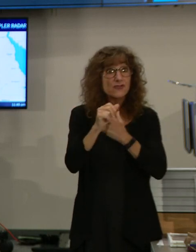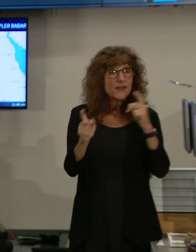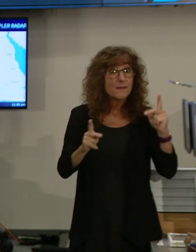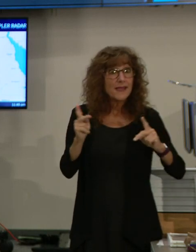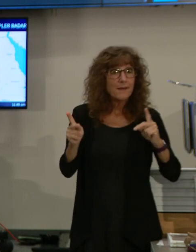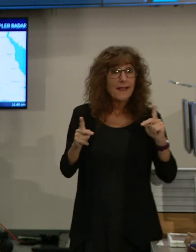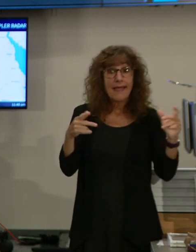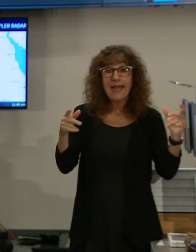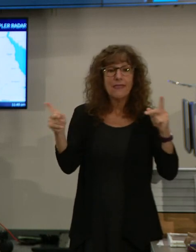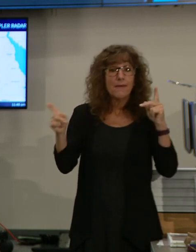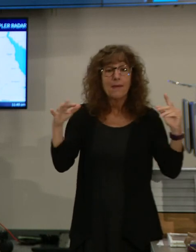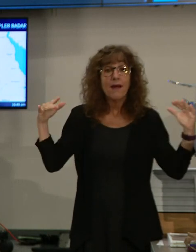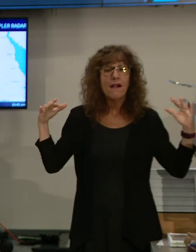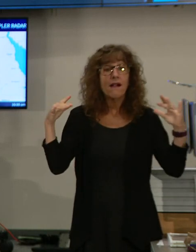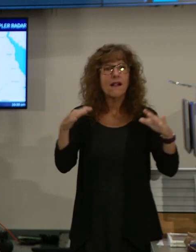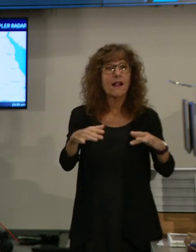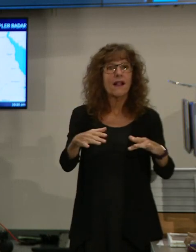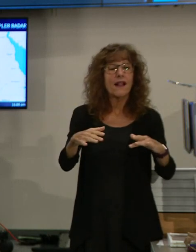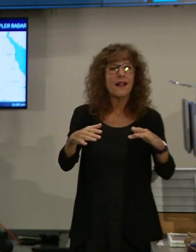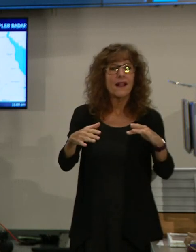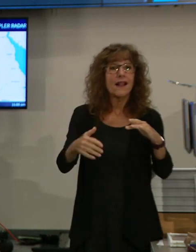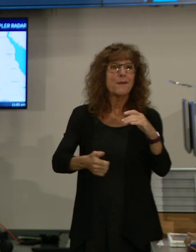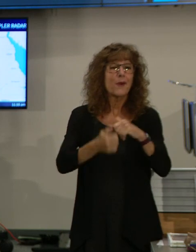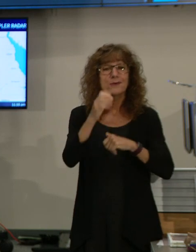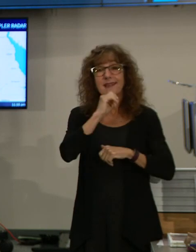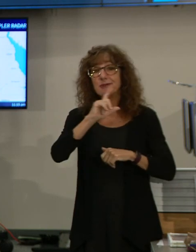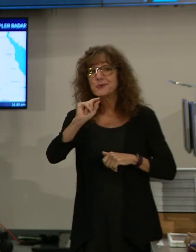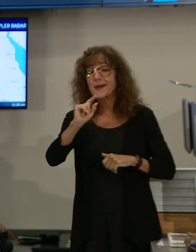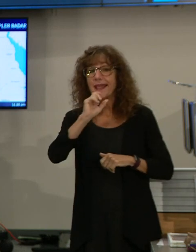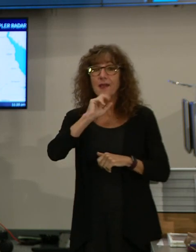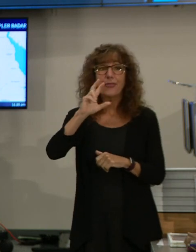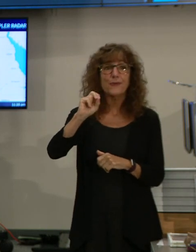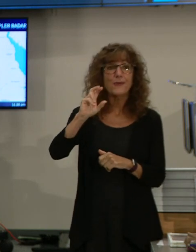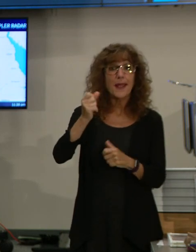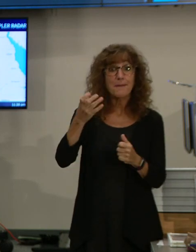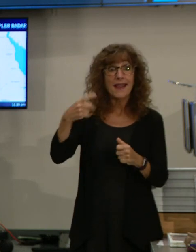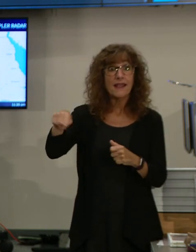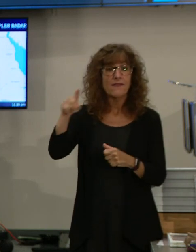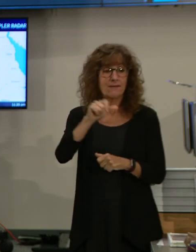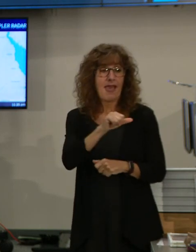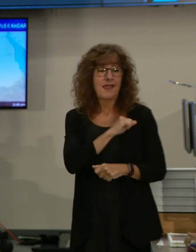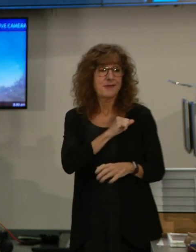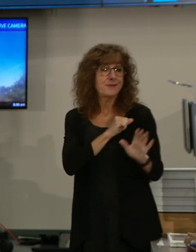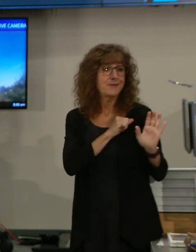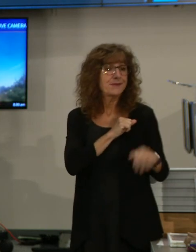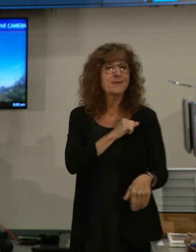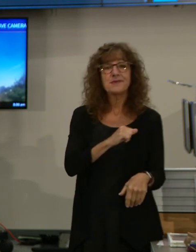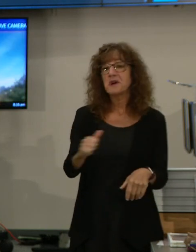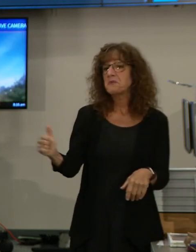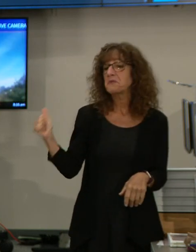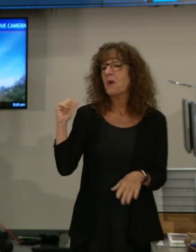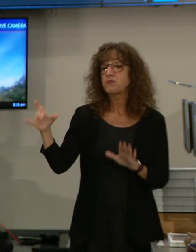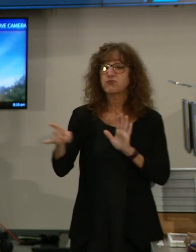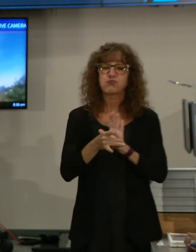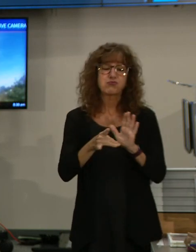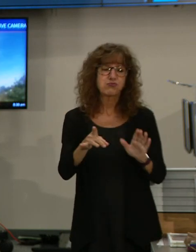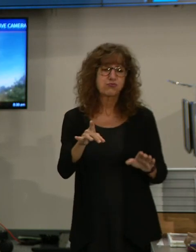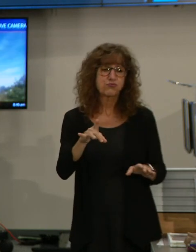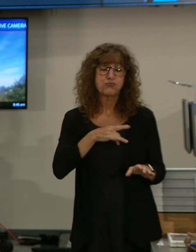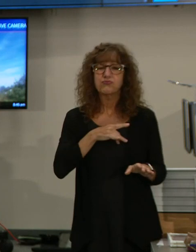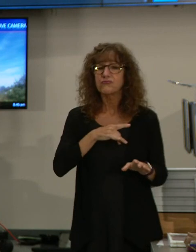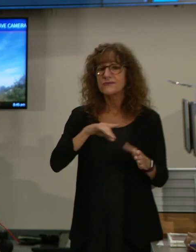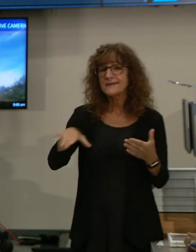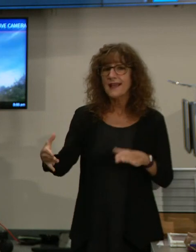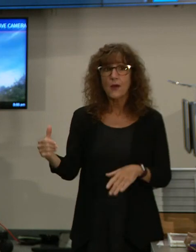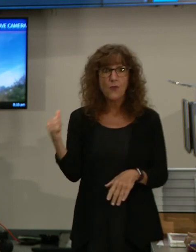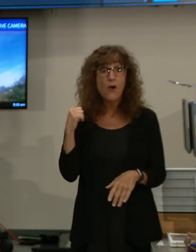the party goers, who are primarily in their 20s and 30s, many of them have the attitude that they don't get sick or die. But the truth of the